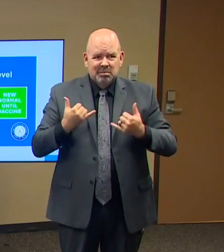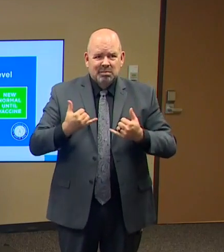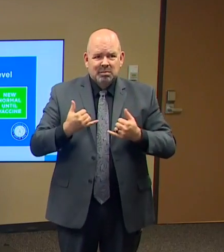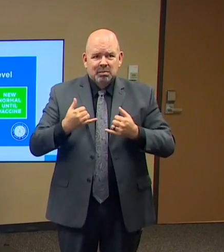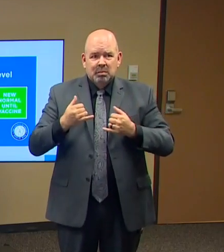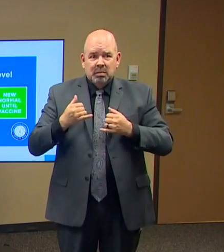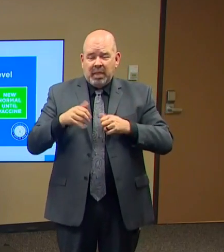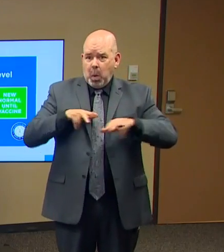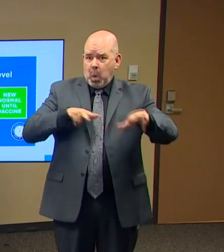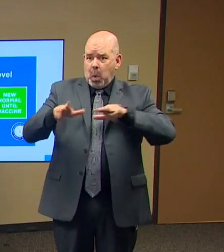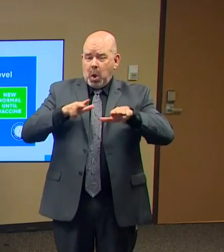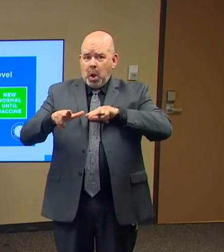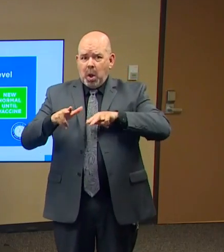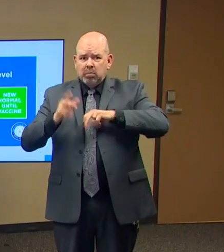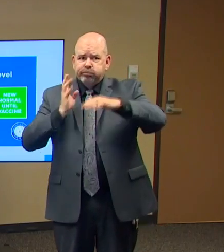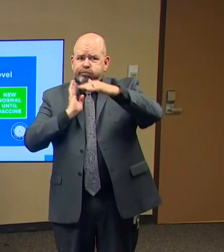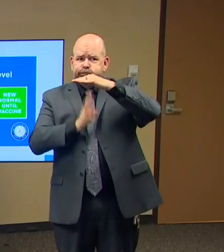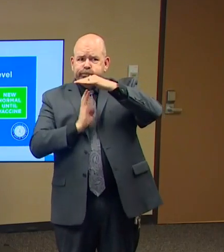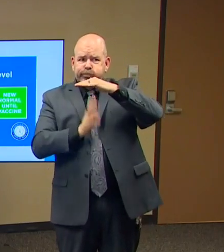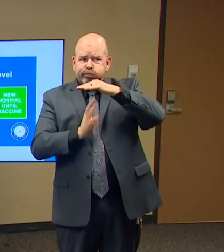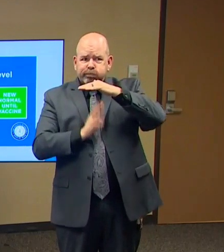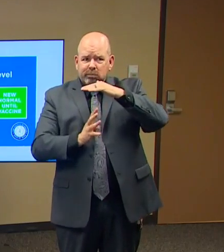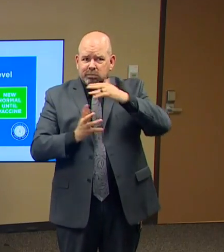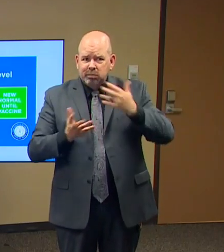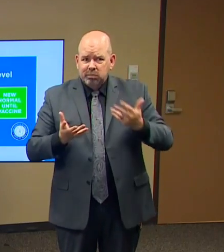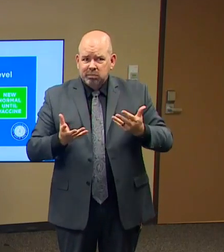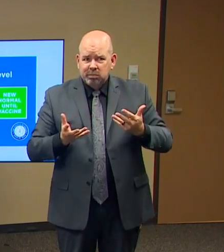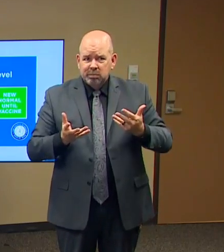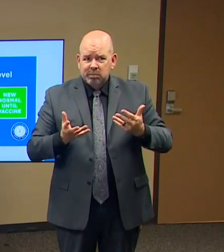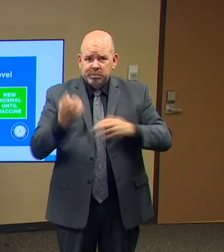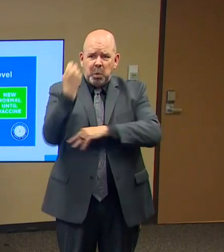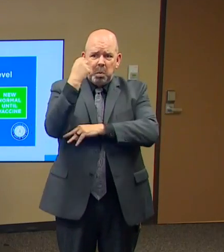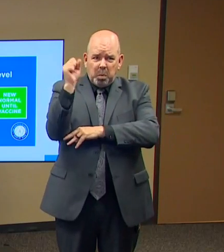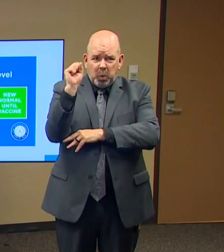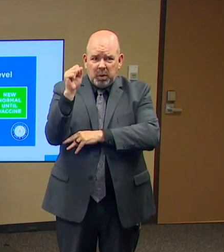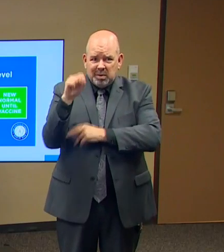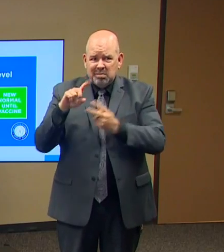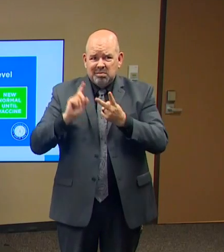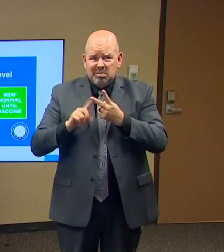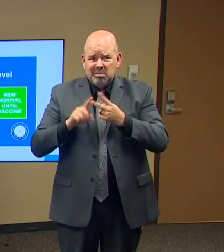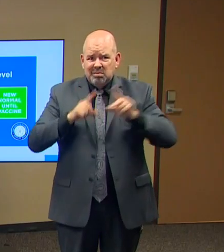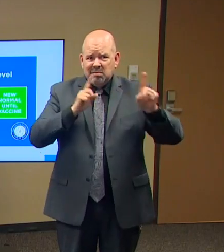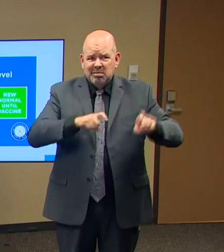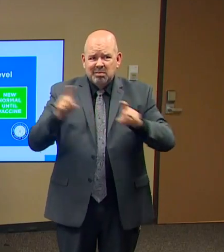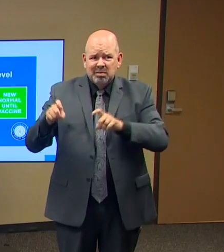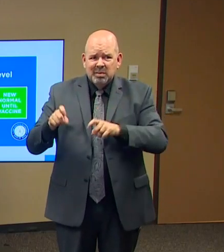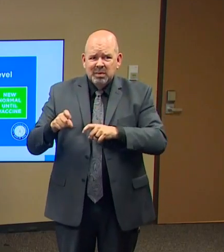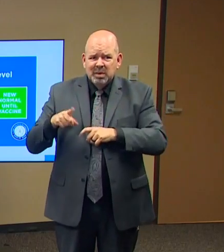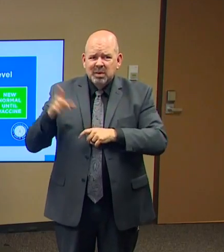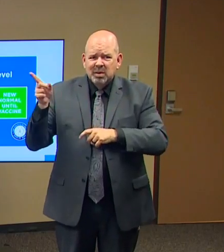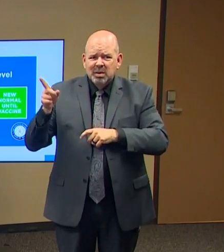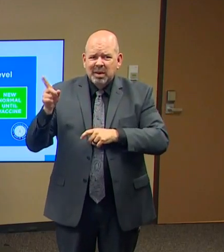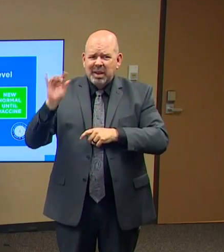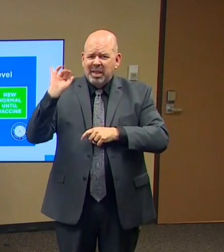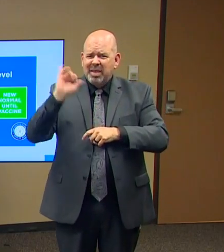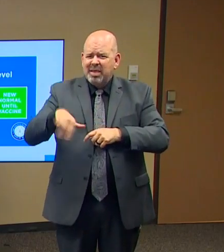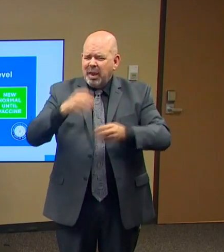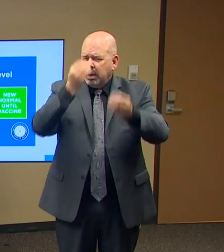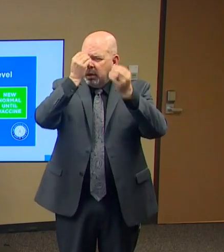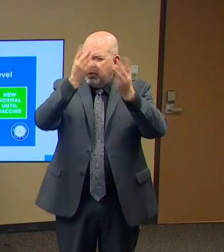be continuing testing available for people who took part in protests, how do you plan to use that data? Will you be able to